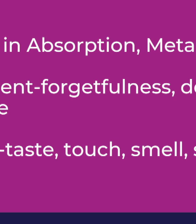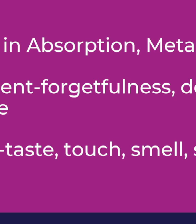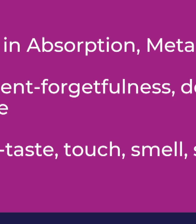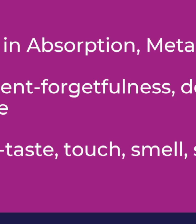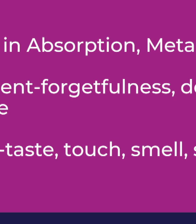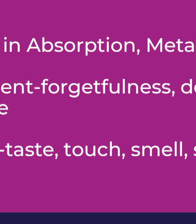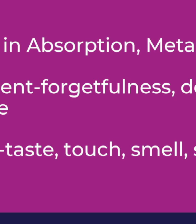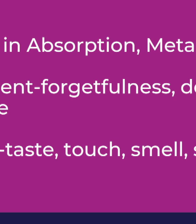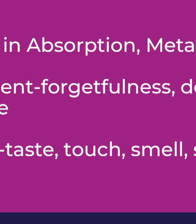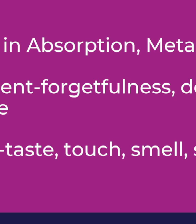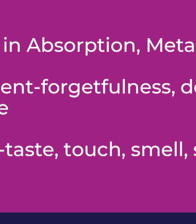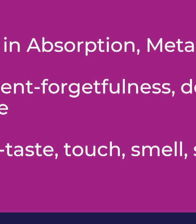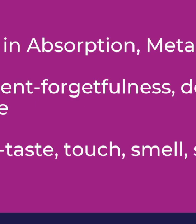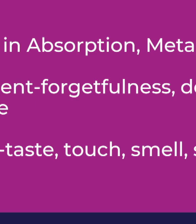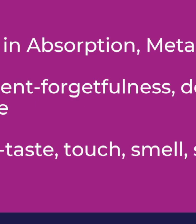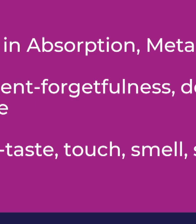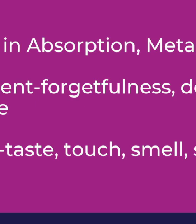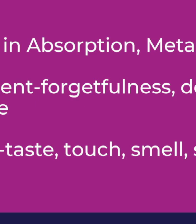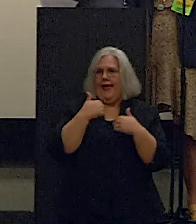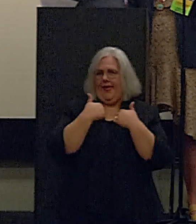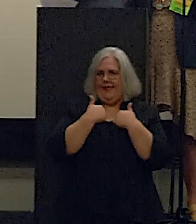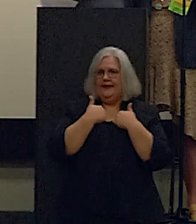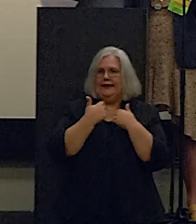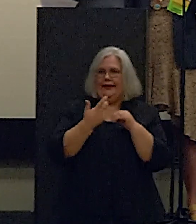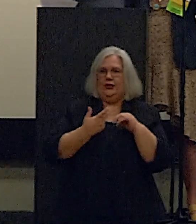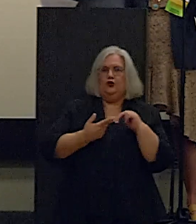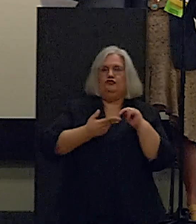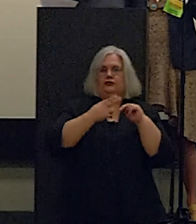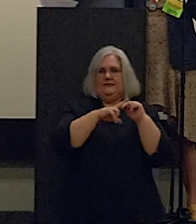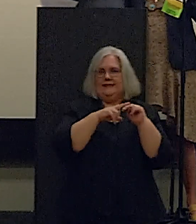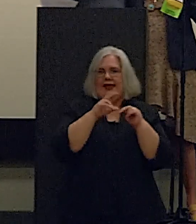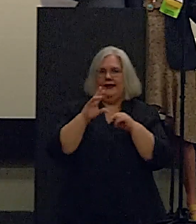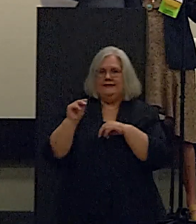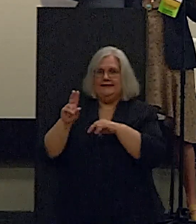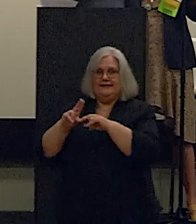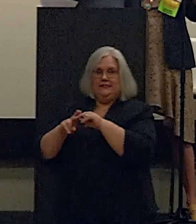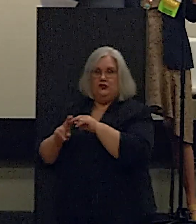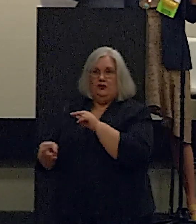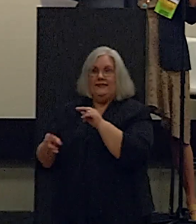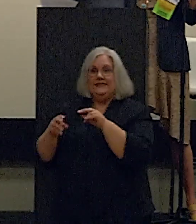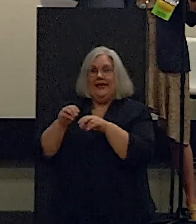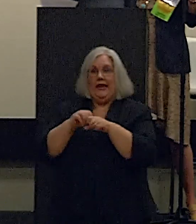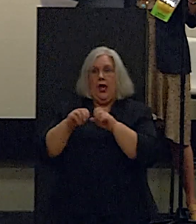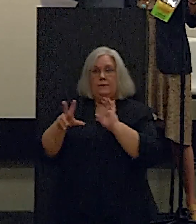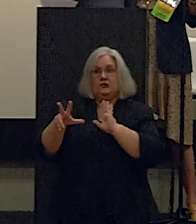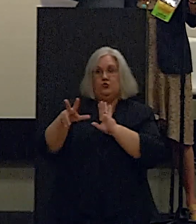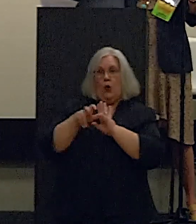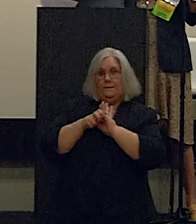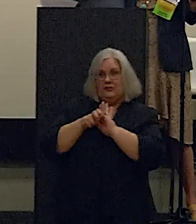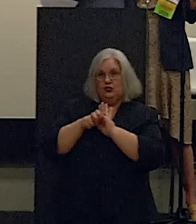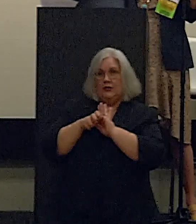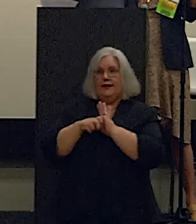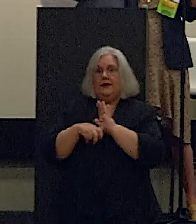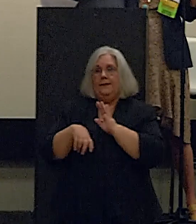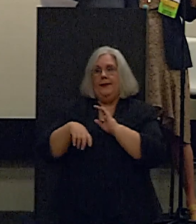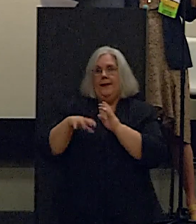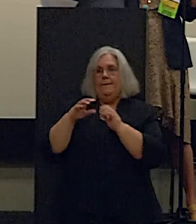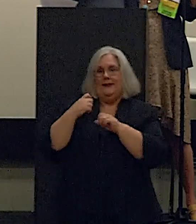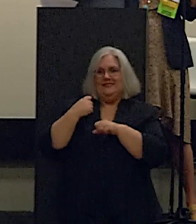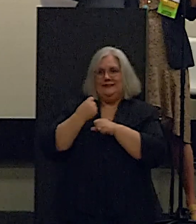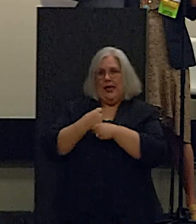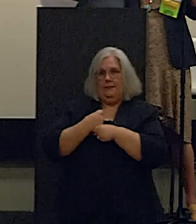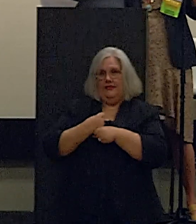motility, we have increases and decreases in absorption, metabolism, and